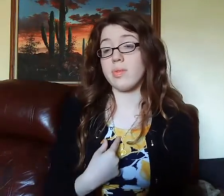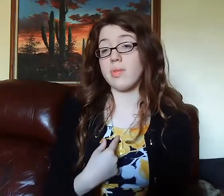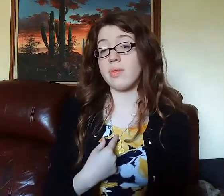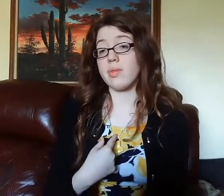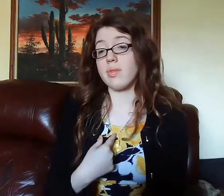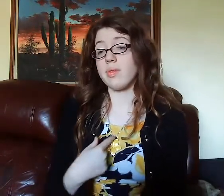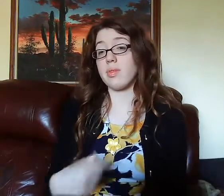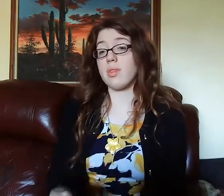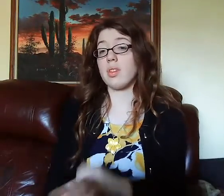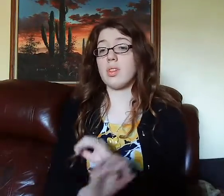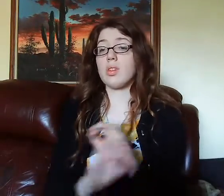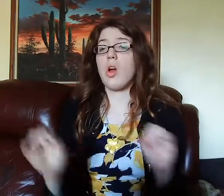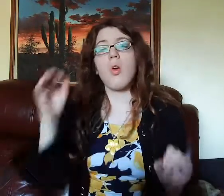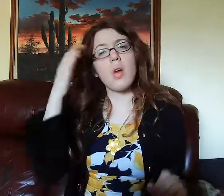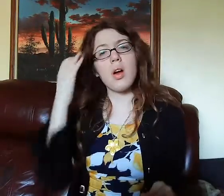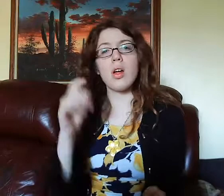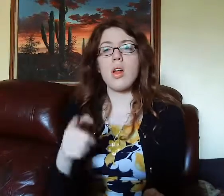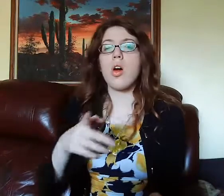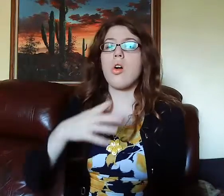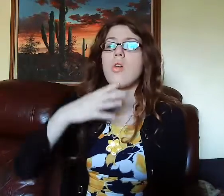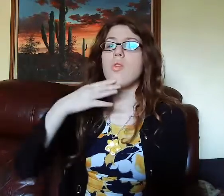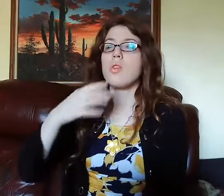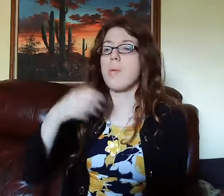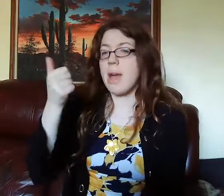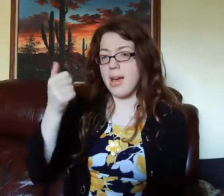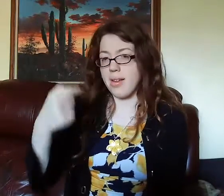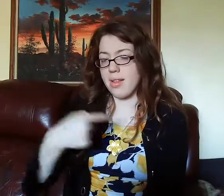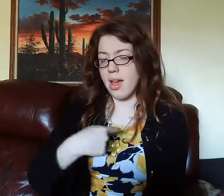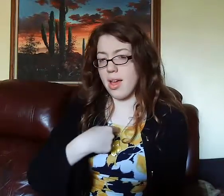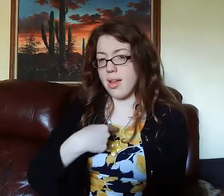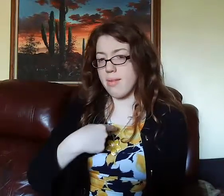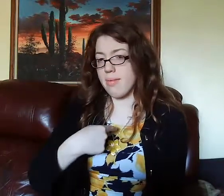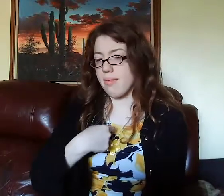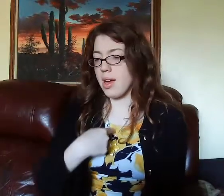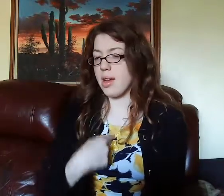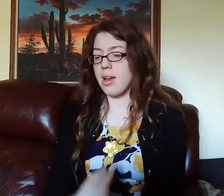Cause no one knows you better than me